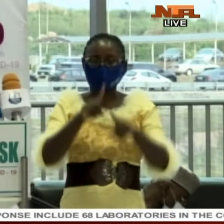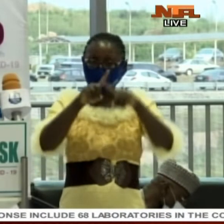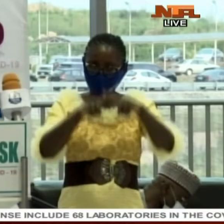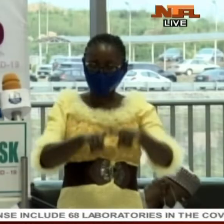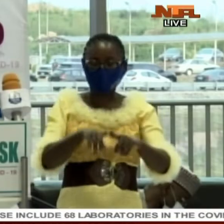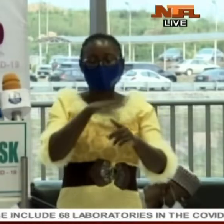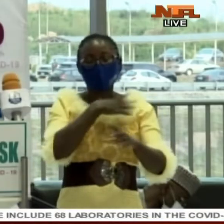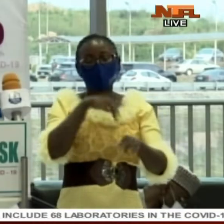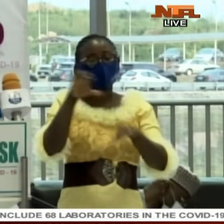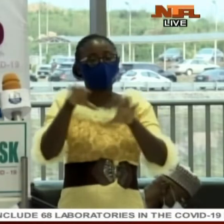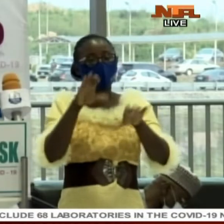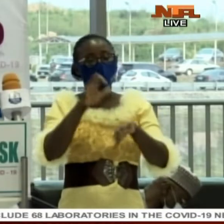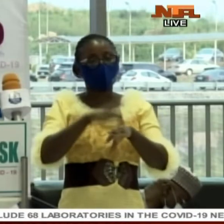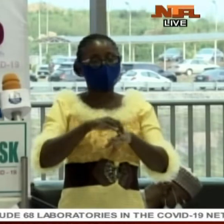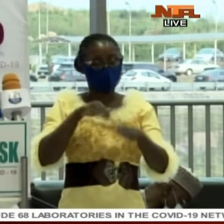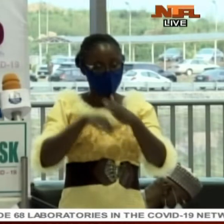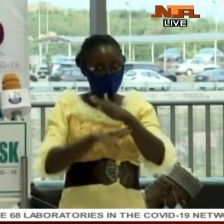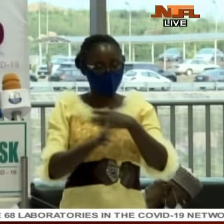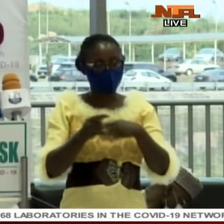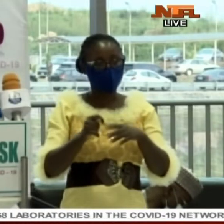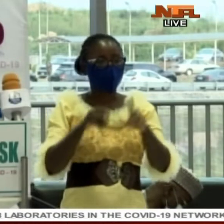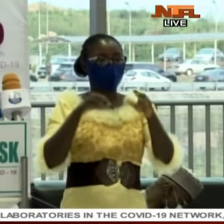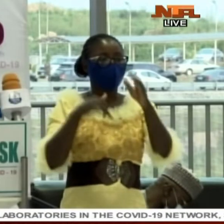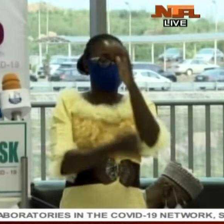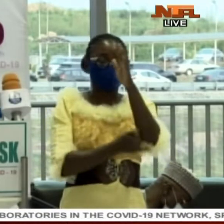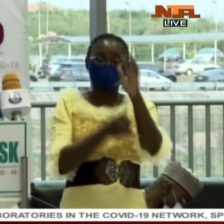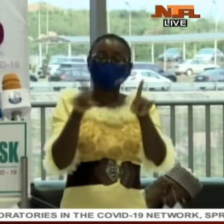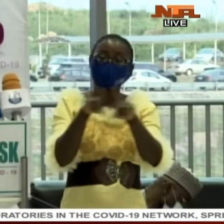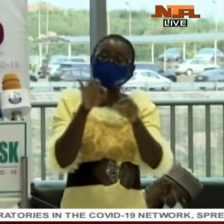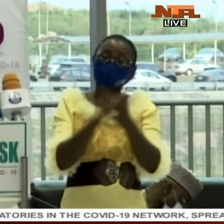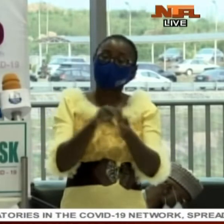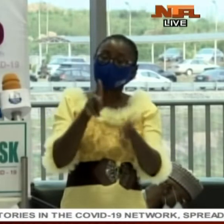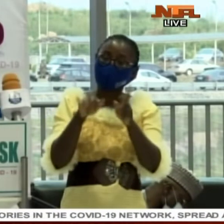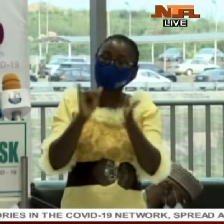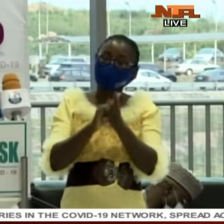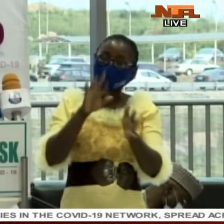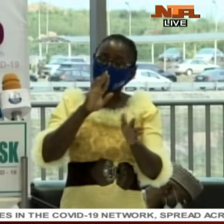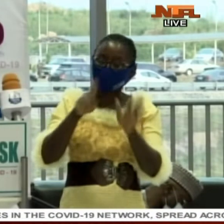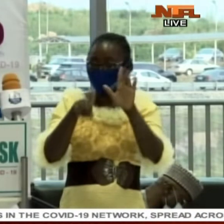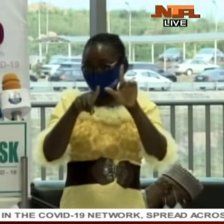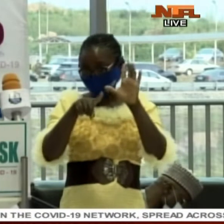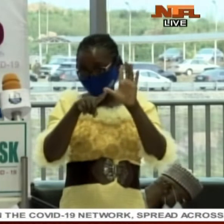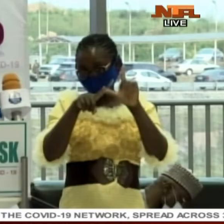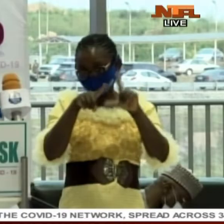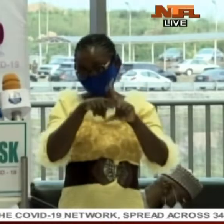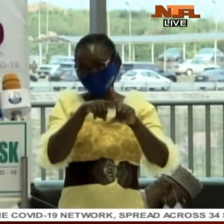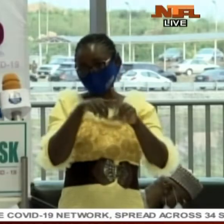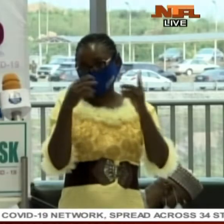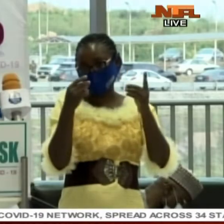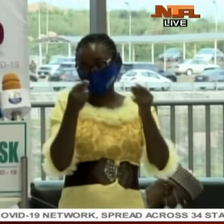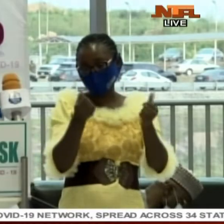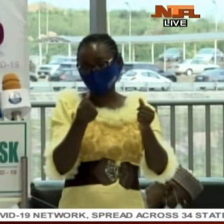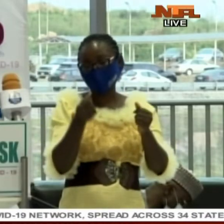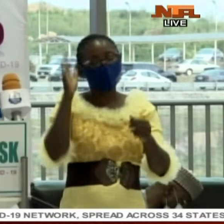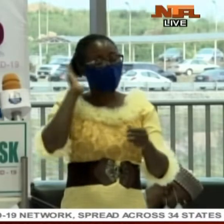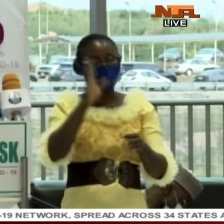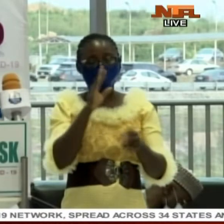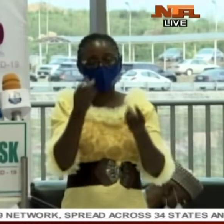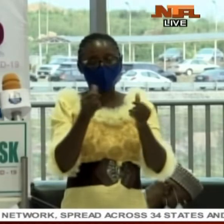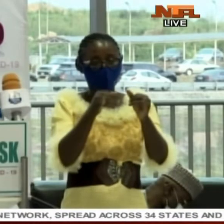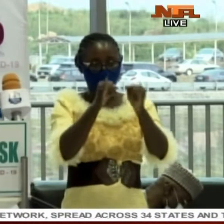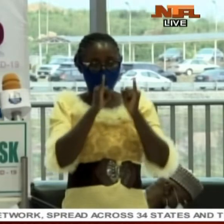point of entry, so that those that are positive at the point of entry can immediately be isolated. But for the